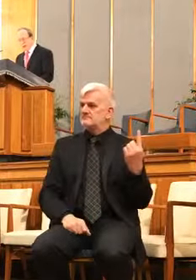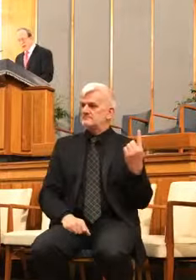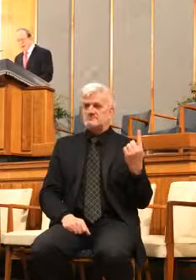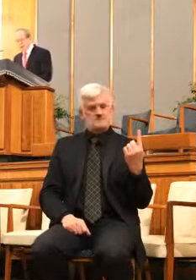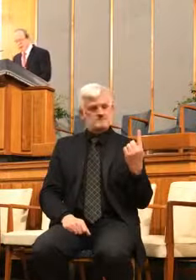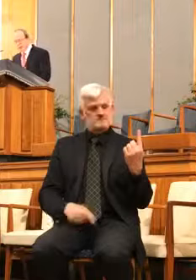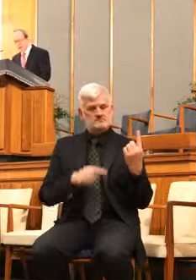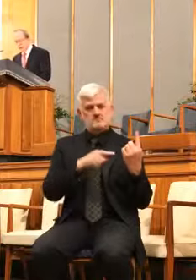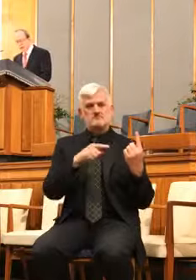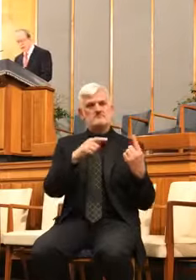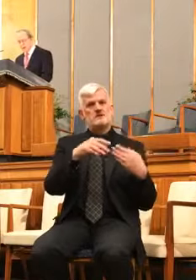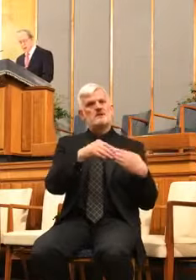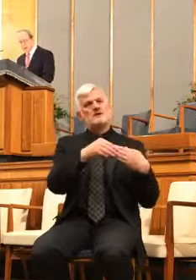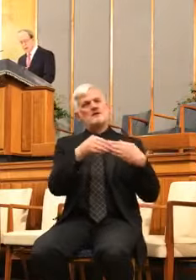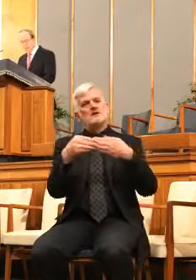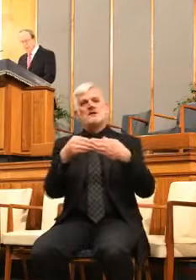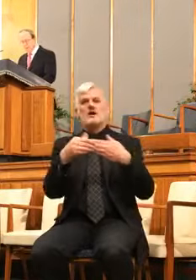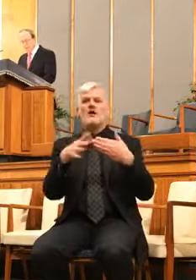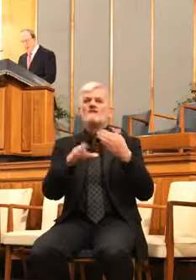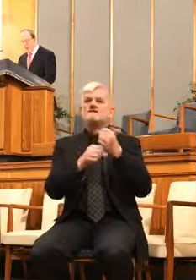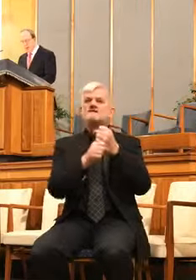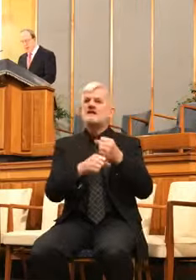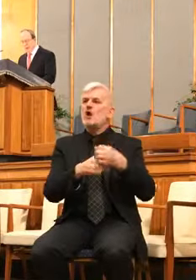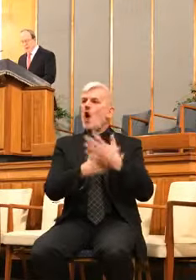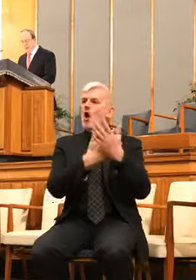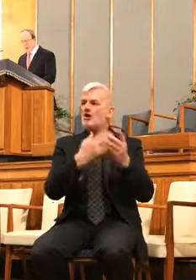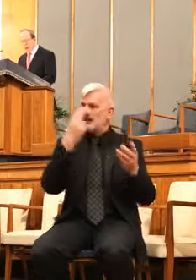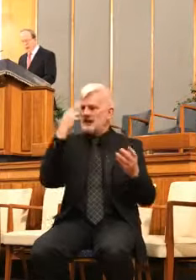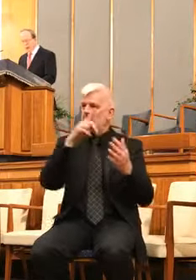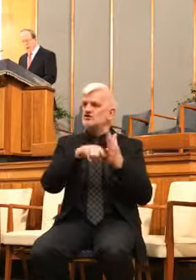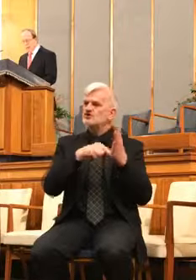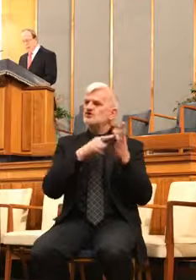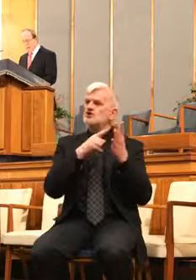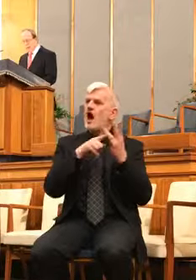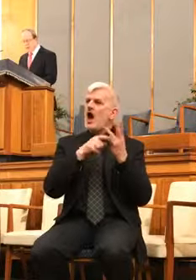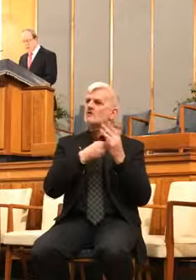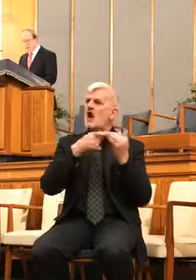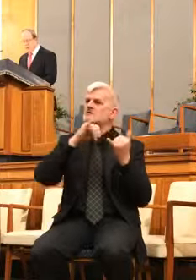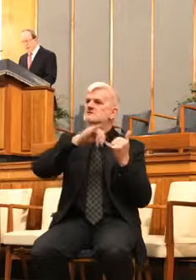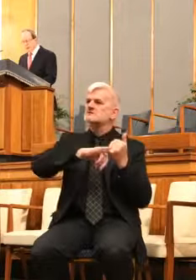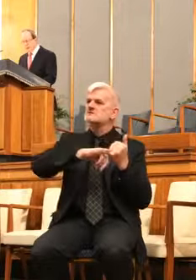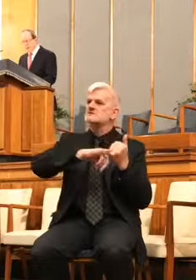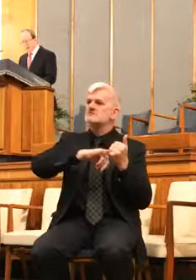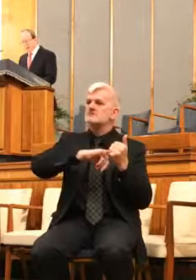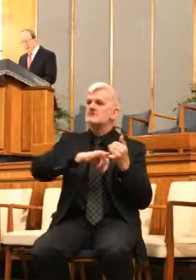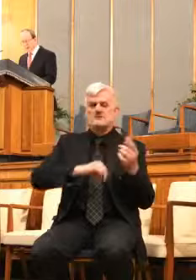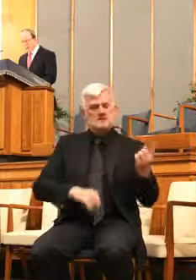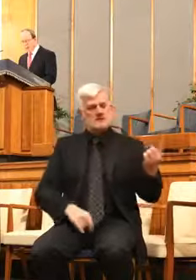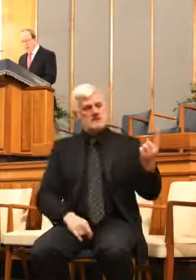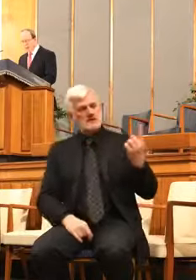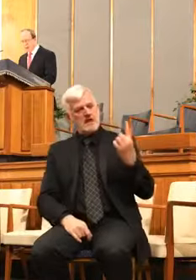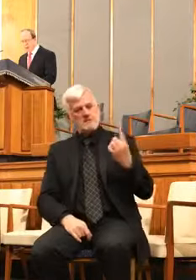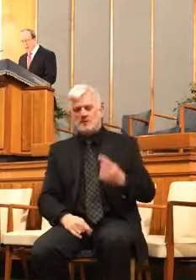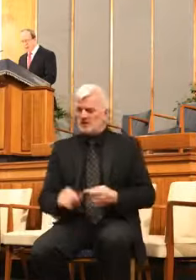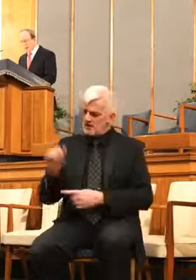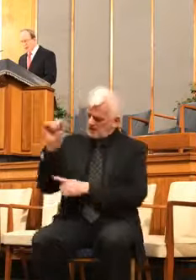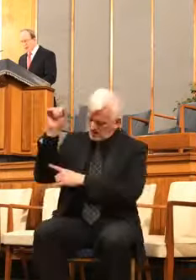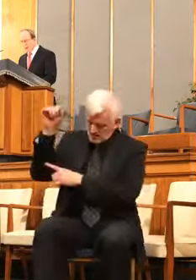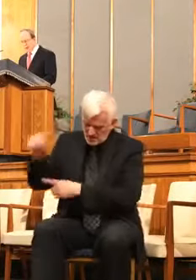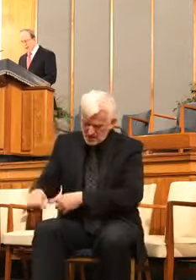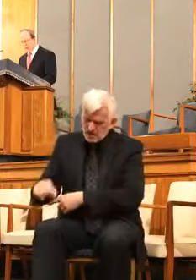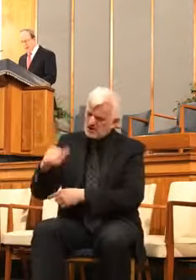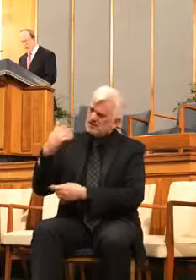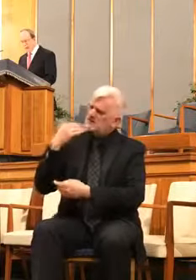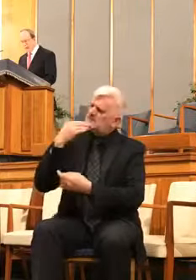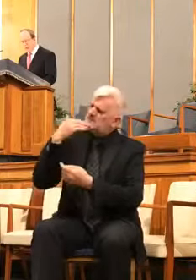synagogue, Jairus by name. And when he saw him, he fell at his feet and besought him